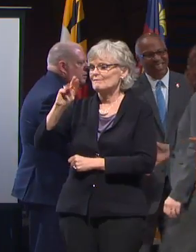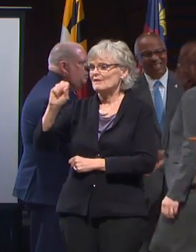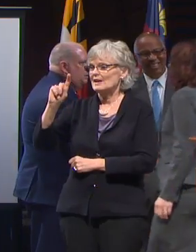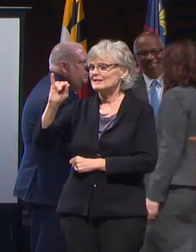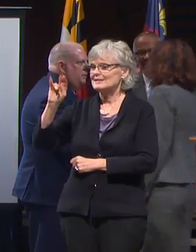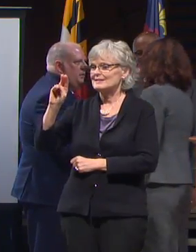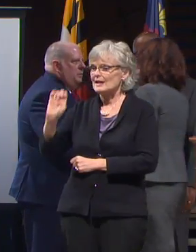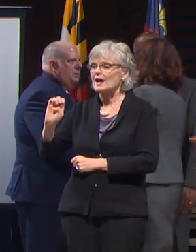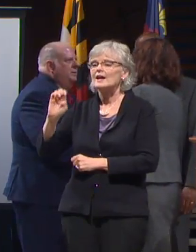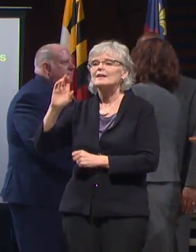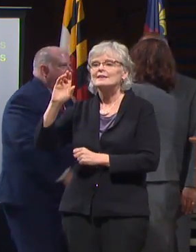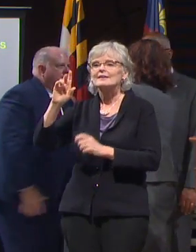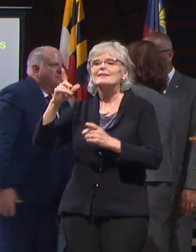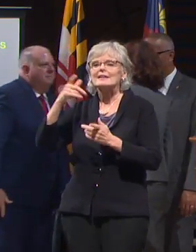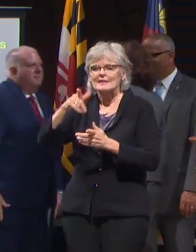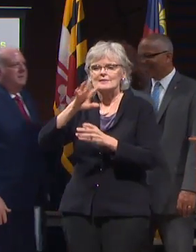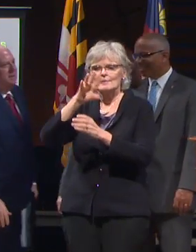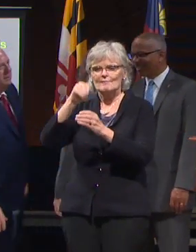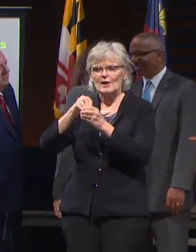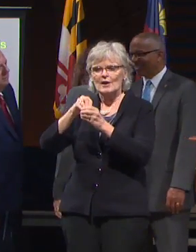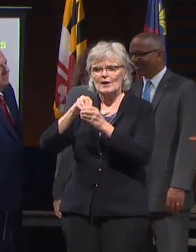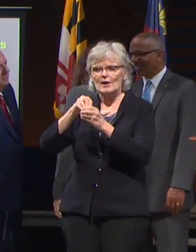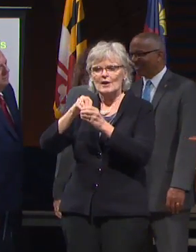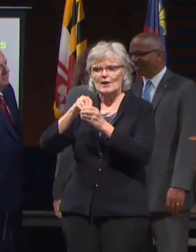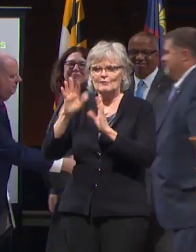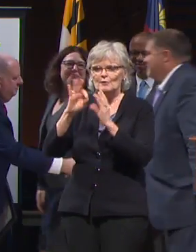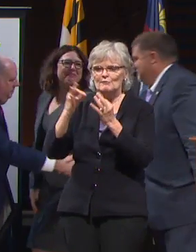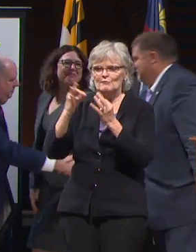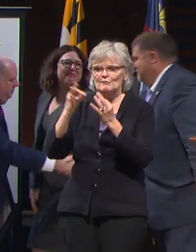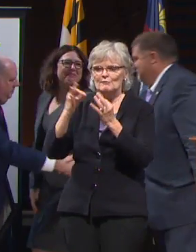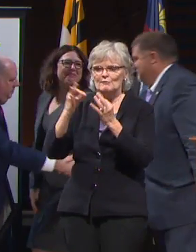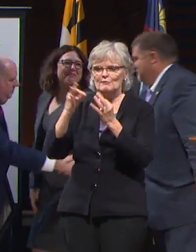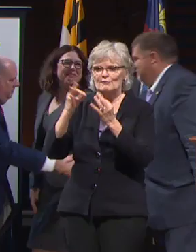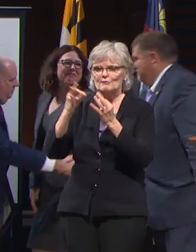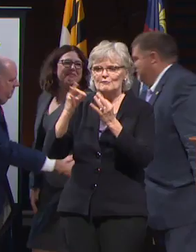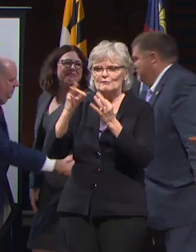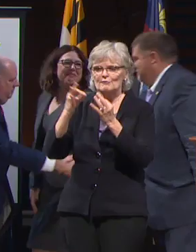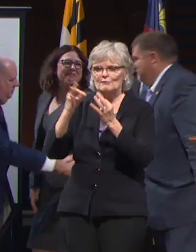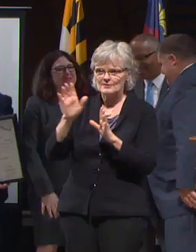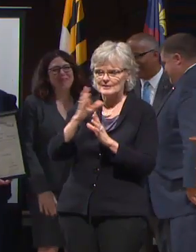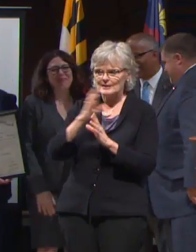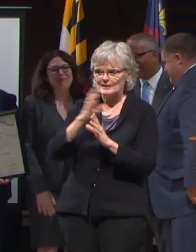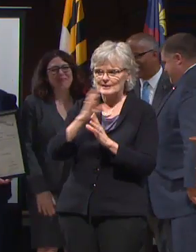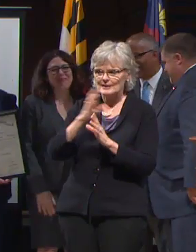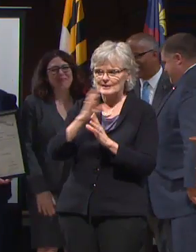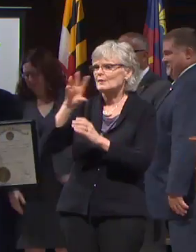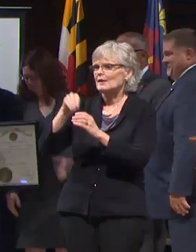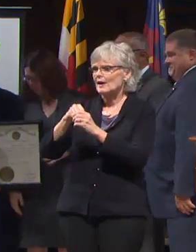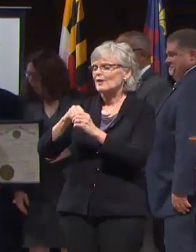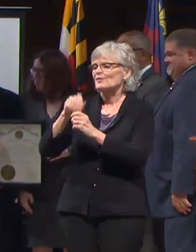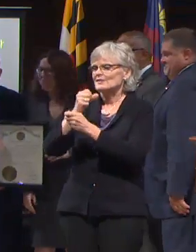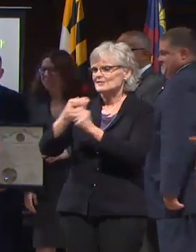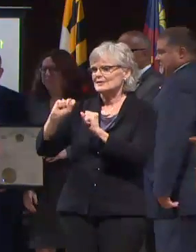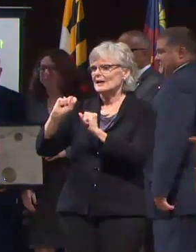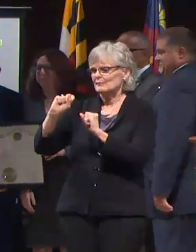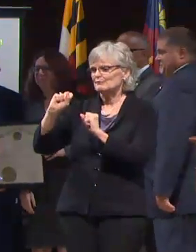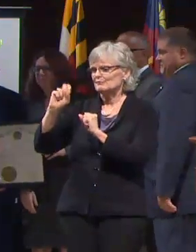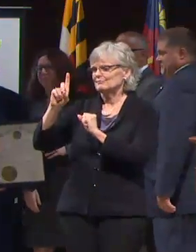the Governor's Family Violence Council, the chair of Healthy Team Dating Work Group, a member of the Montgomery County